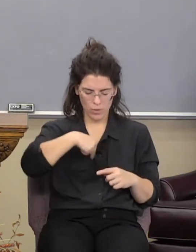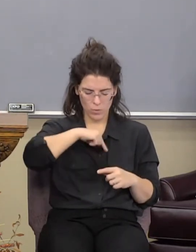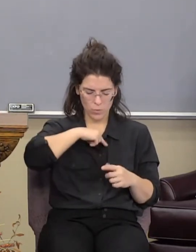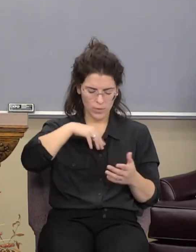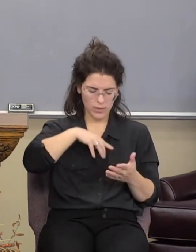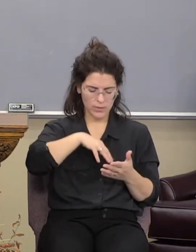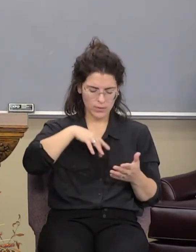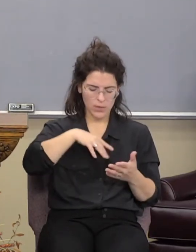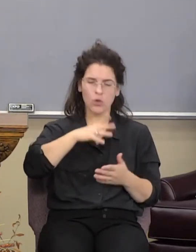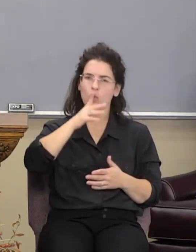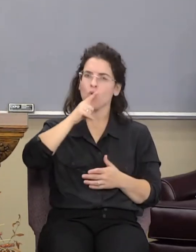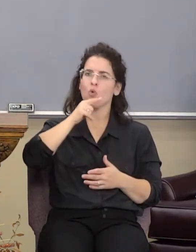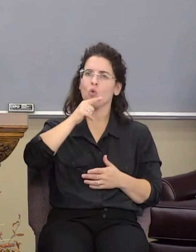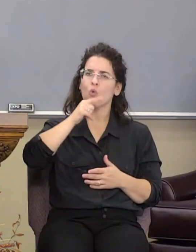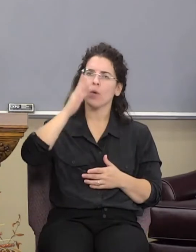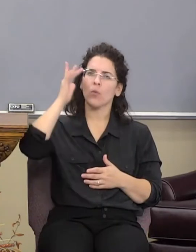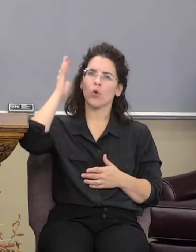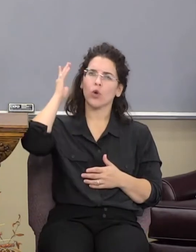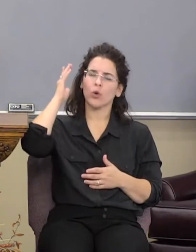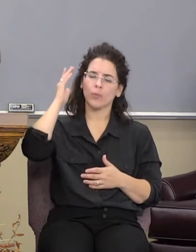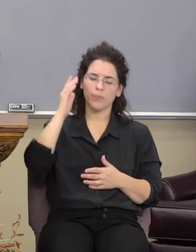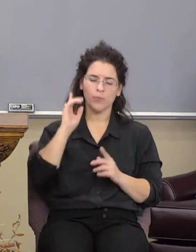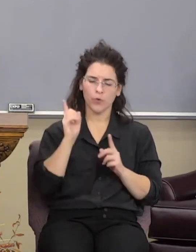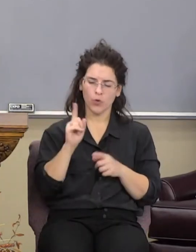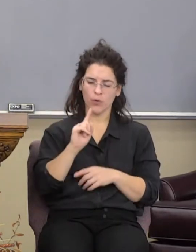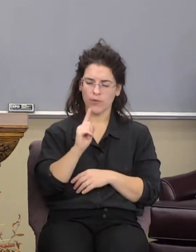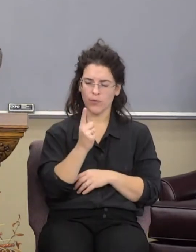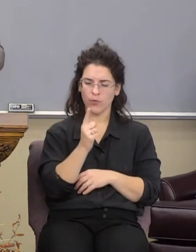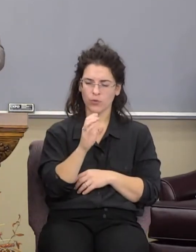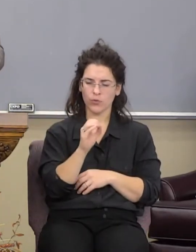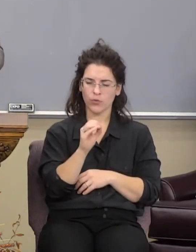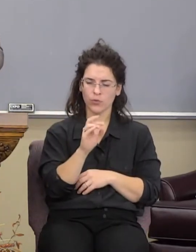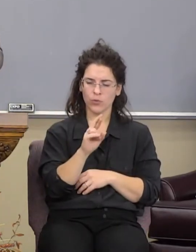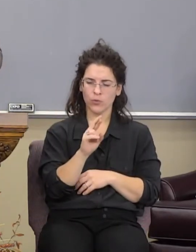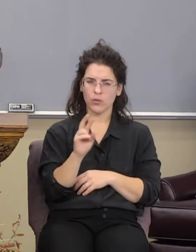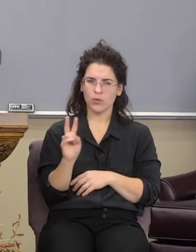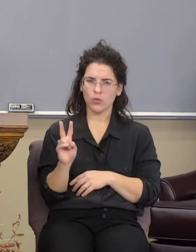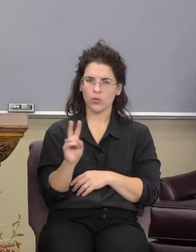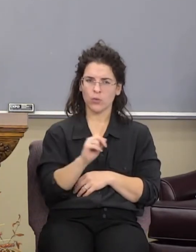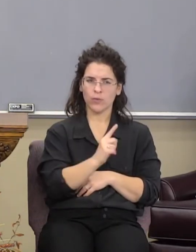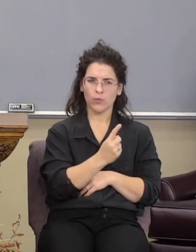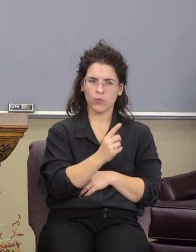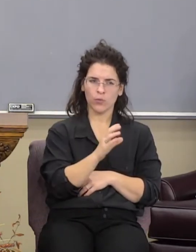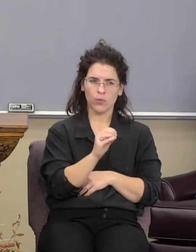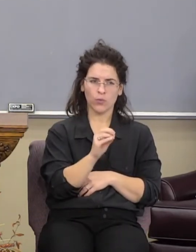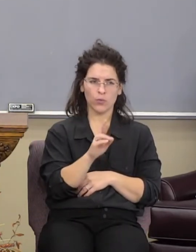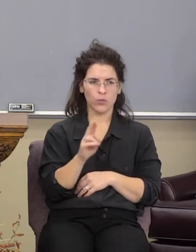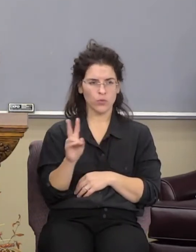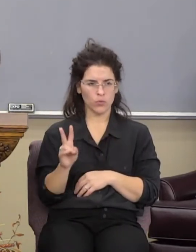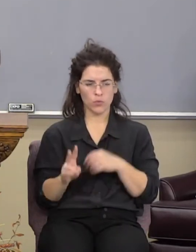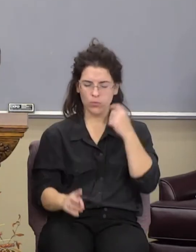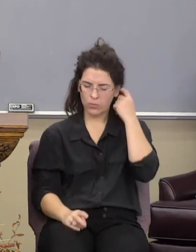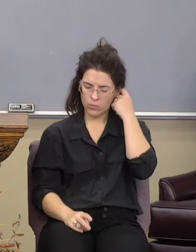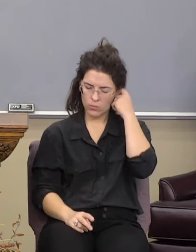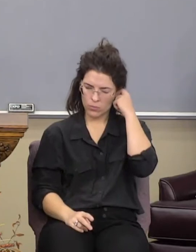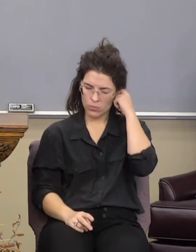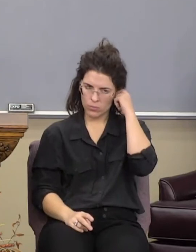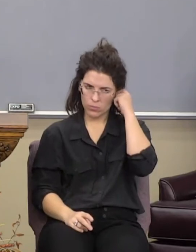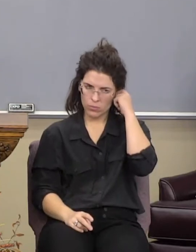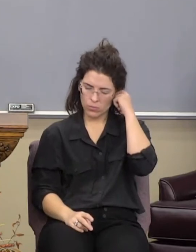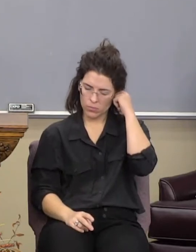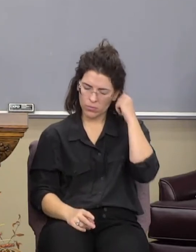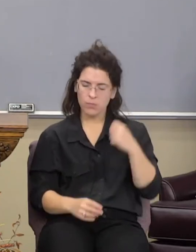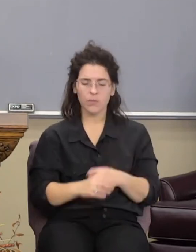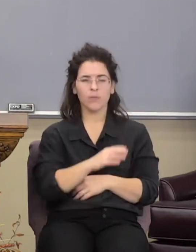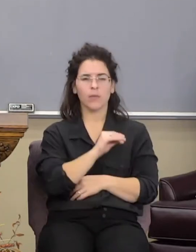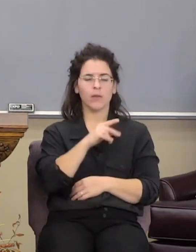once were, go back to 1 Corinthians chapter 2, okay? 1 Corinthians chapter 2. Let's do this. 1 Corinthians chapter 2, and let's go to